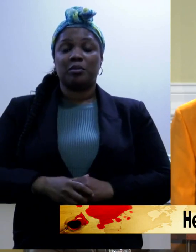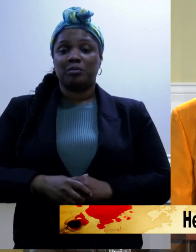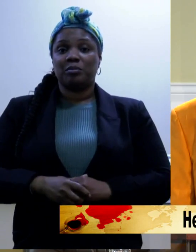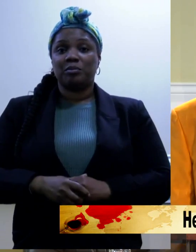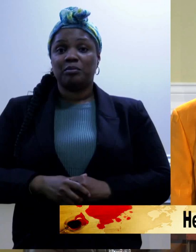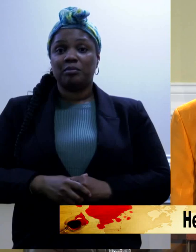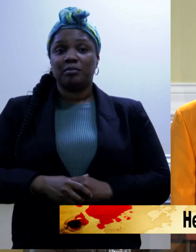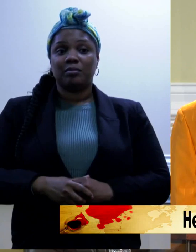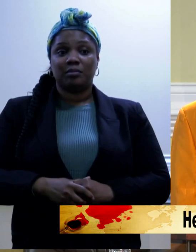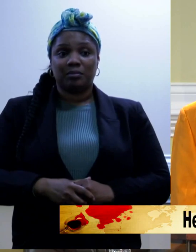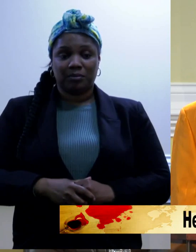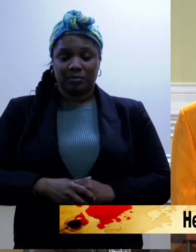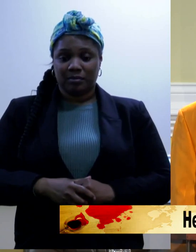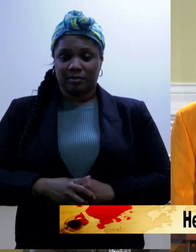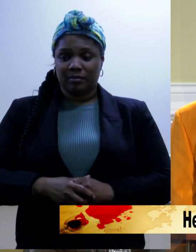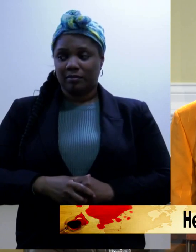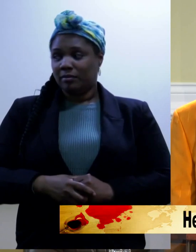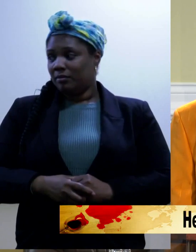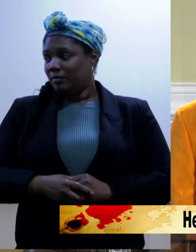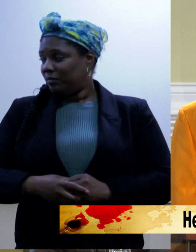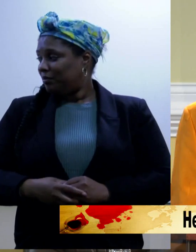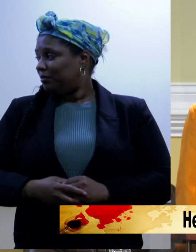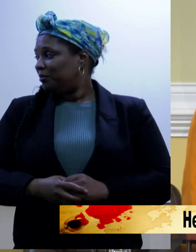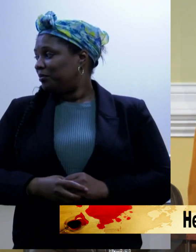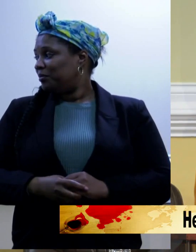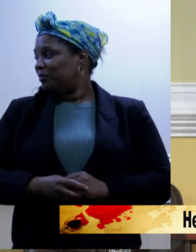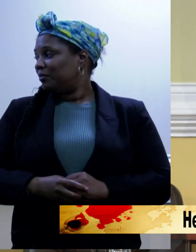Hebrews chapter 10.